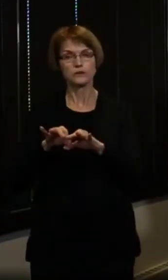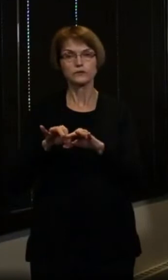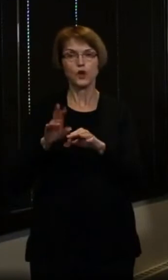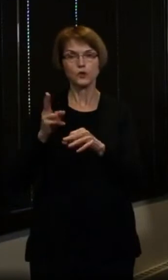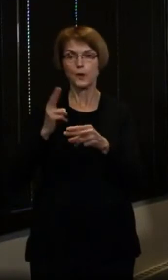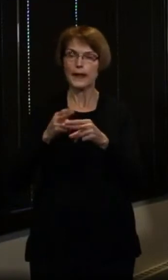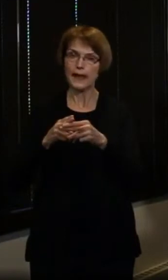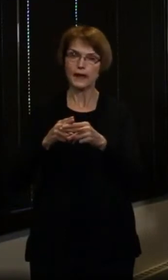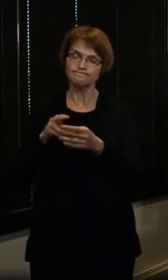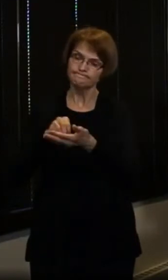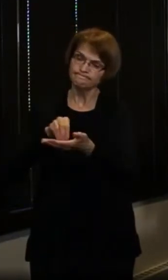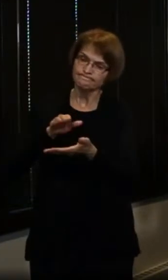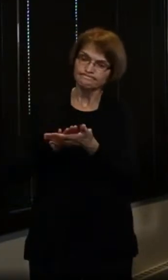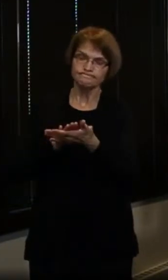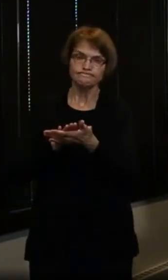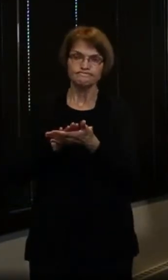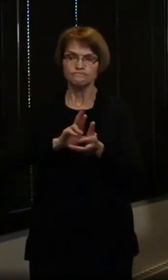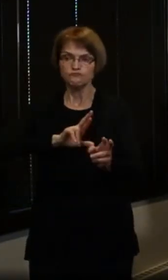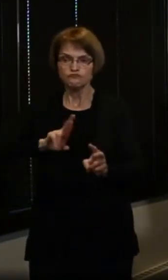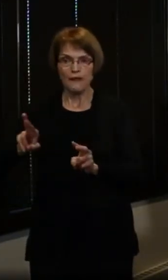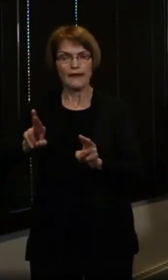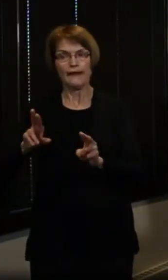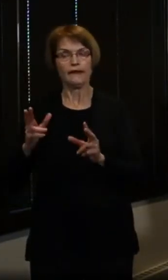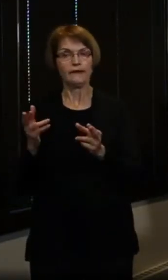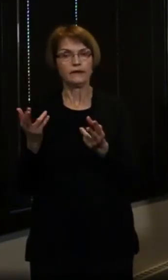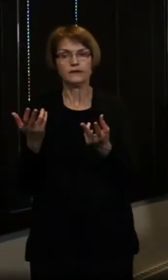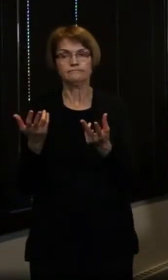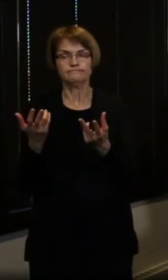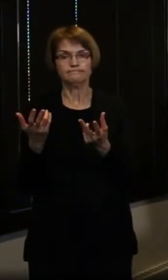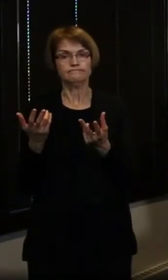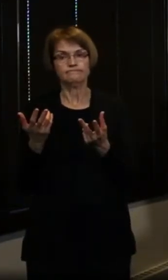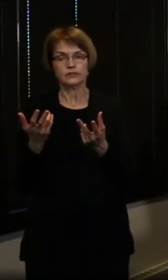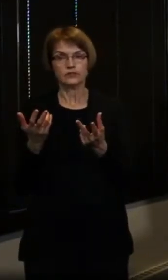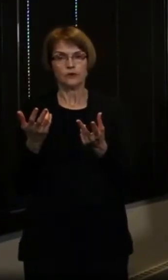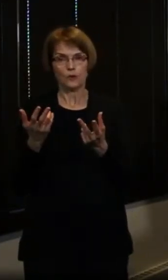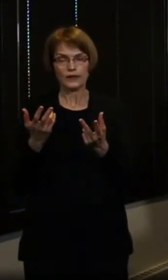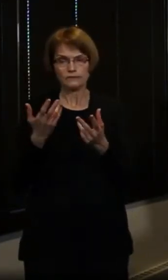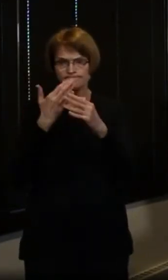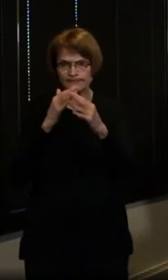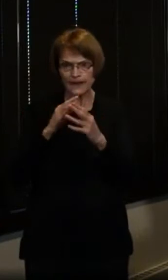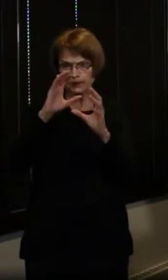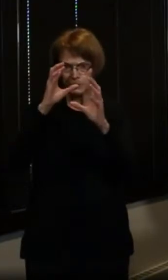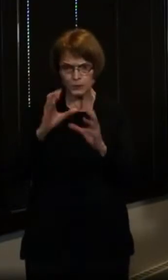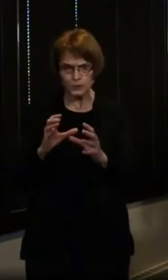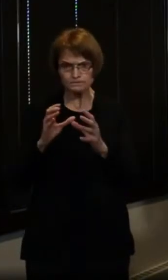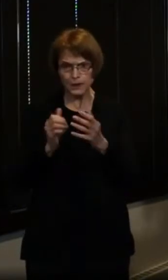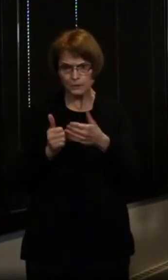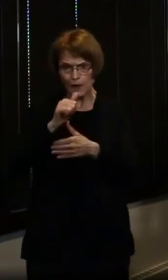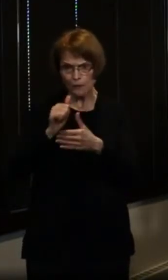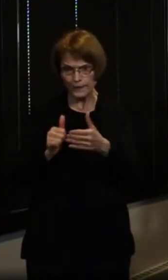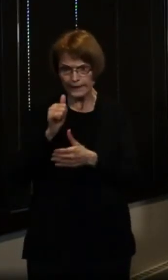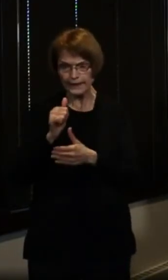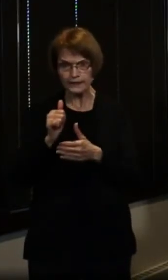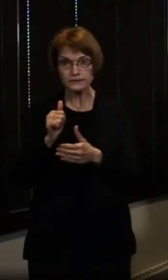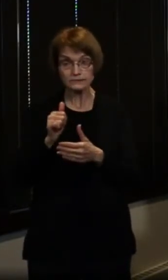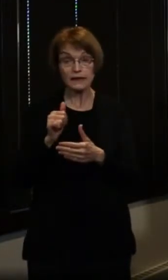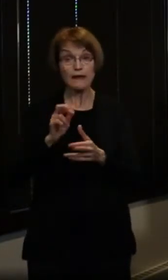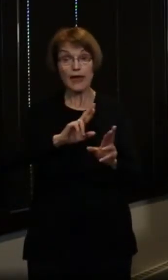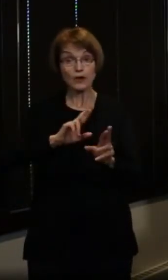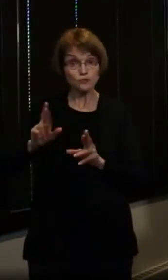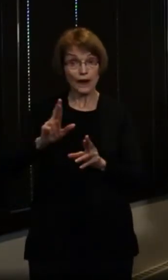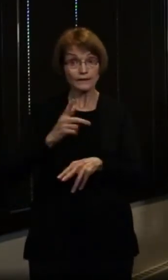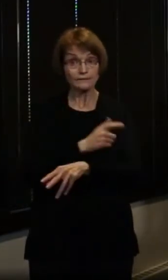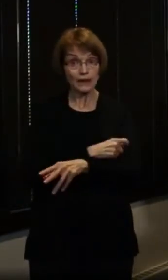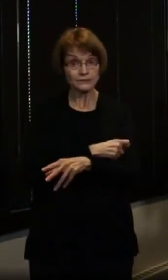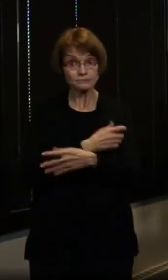system where we can then, again, begin to prioritize who we're vaccinating. And then when it's your turn, we